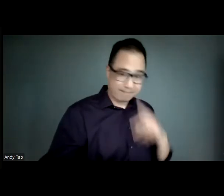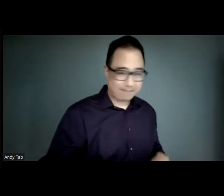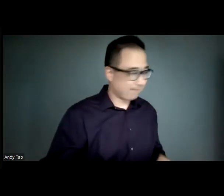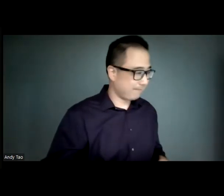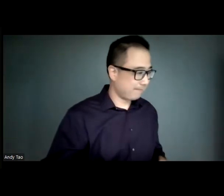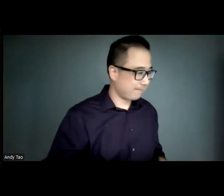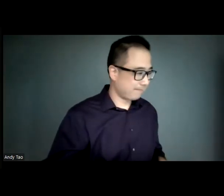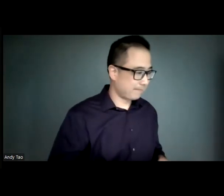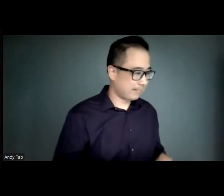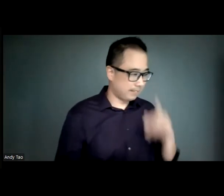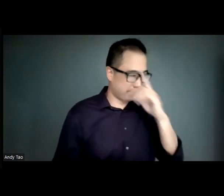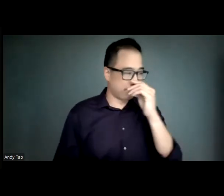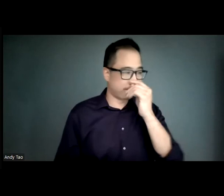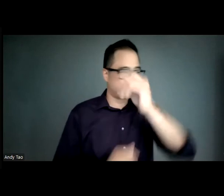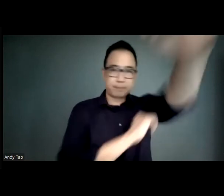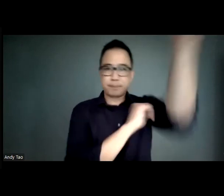Next slide.